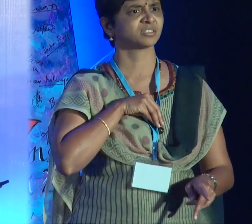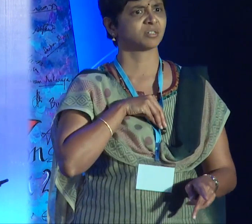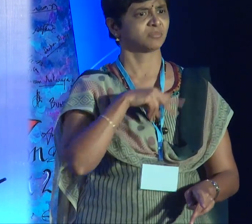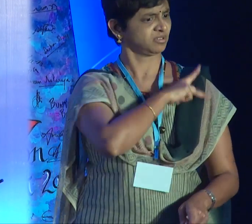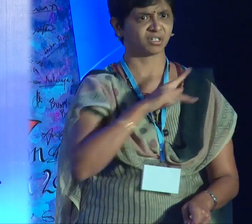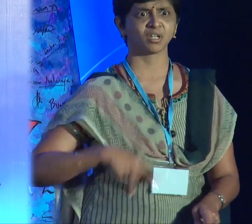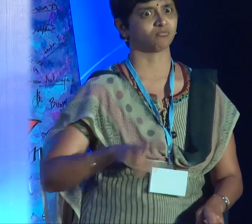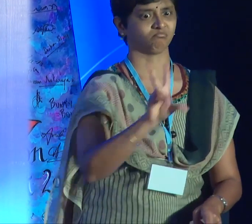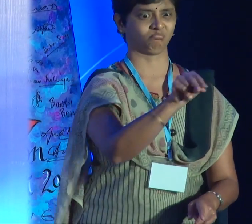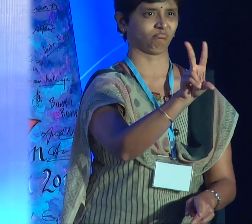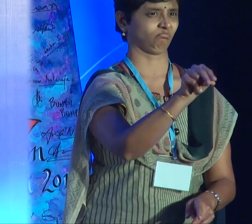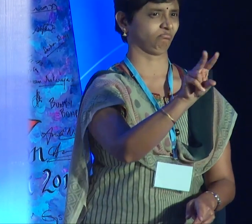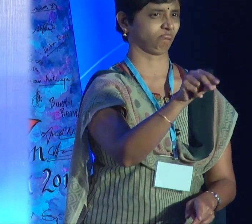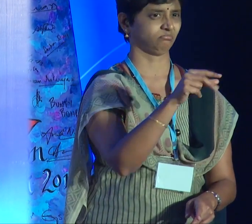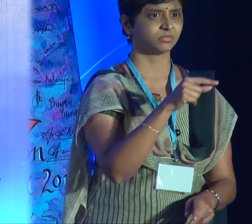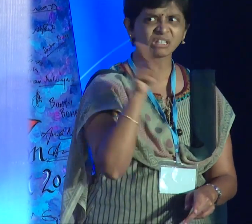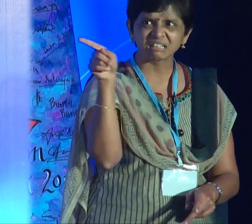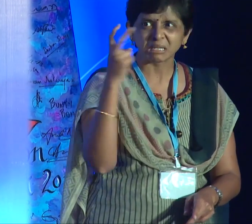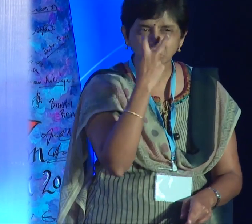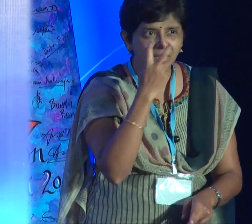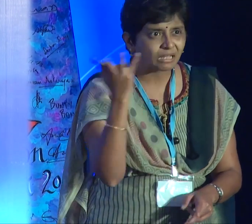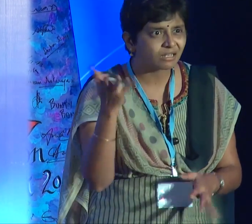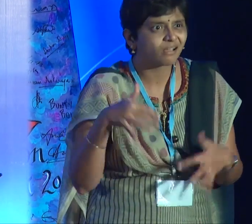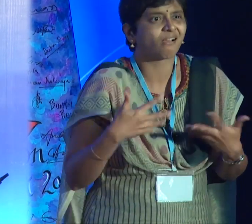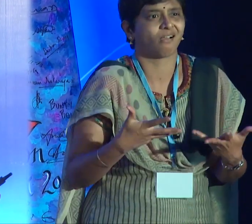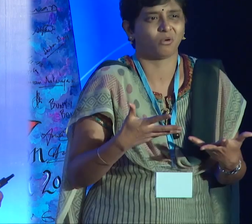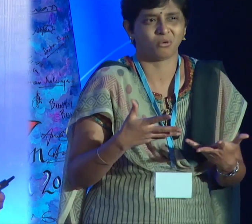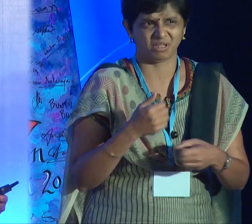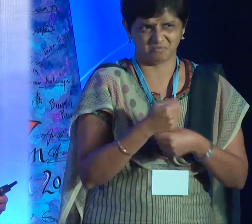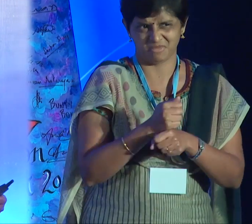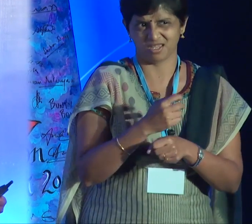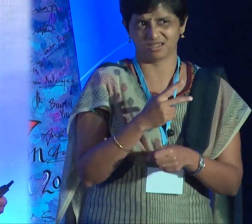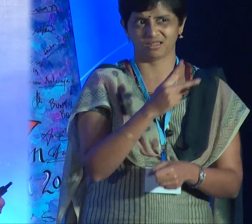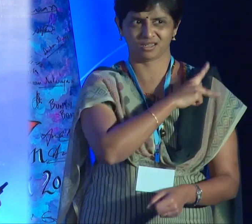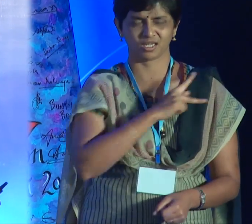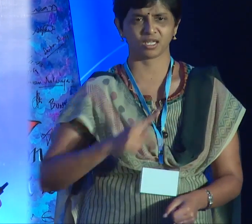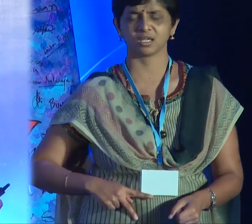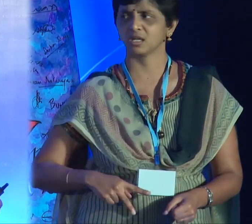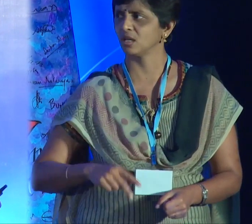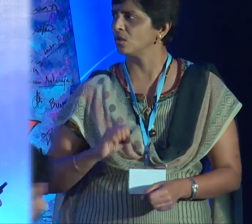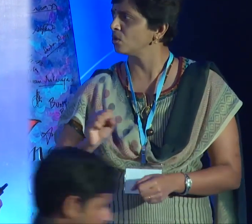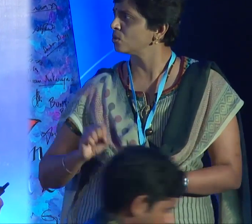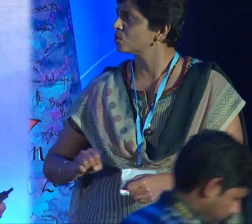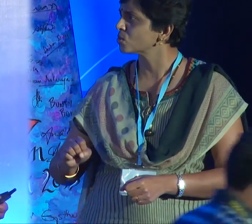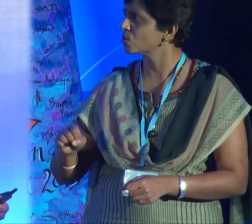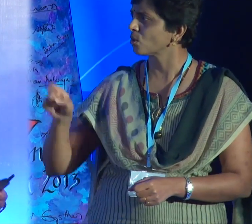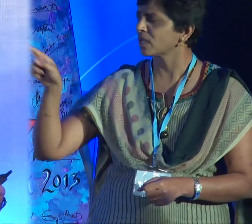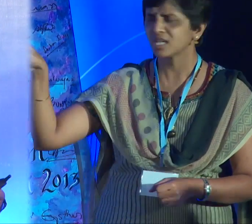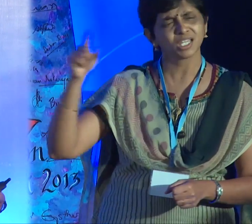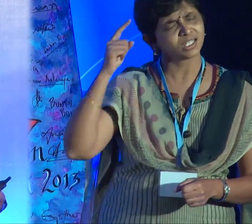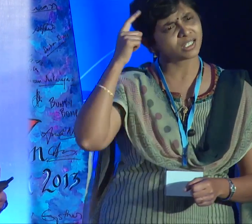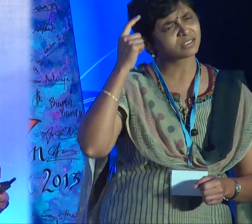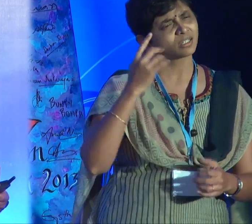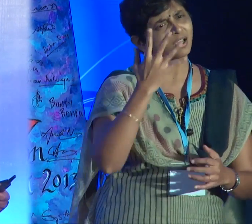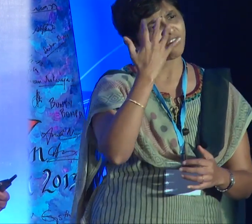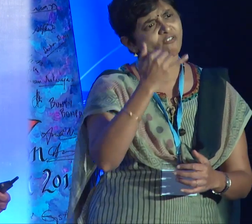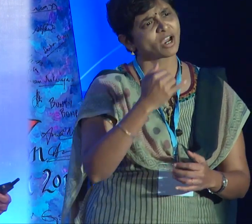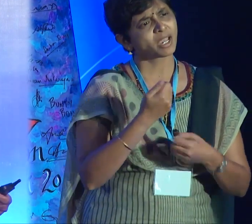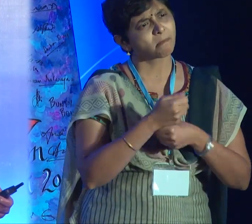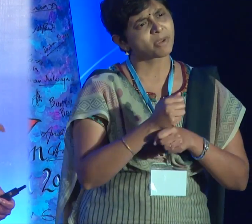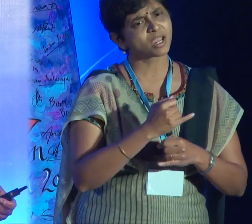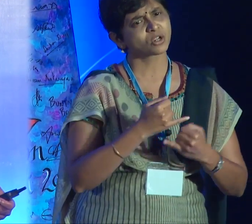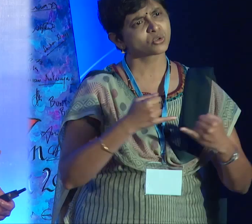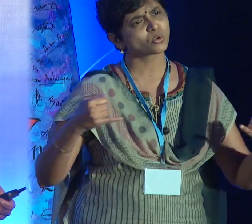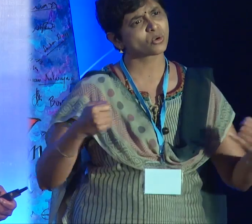you have. And I always wonder why Vyasa created this little story.